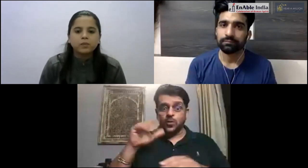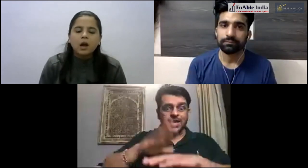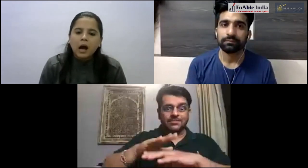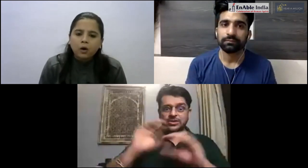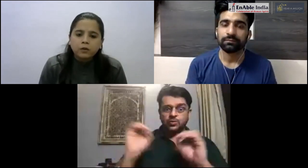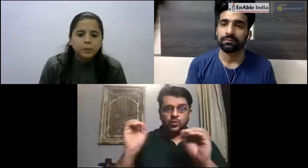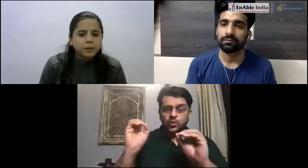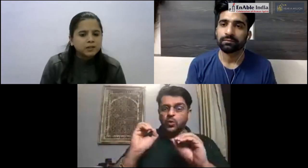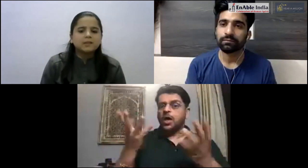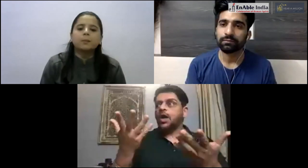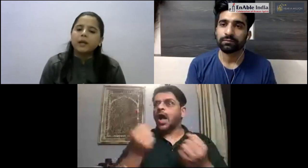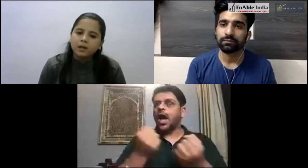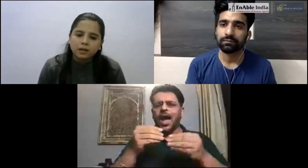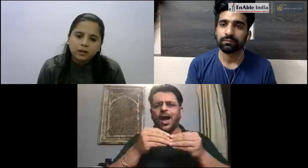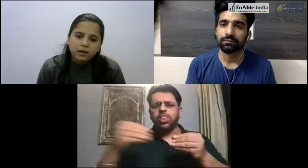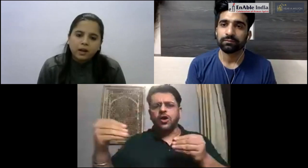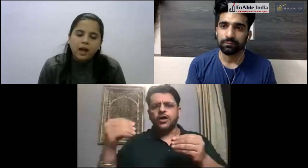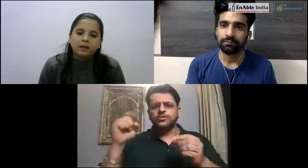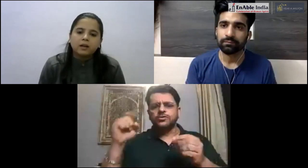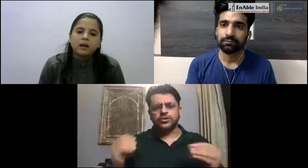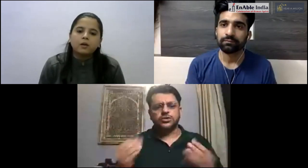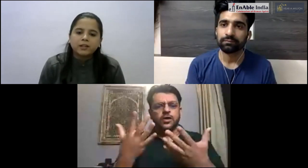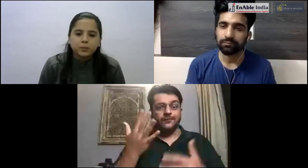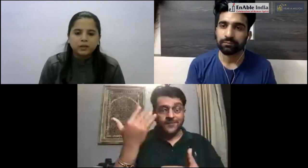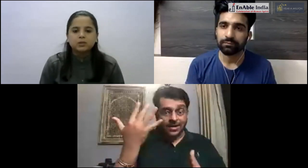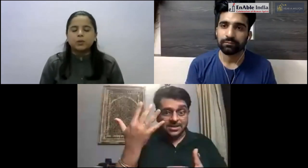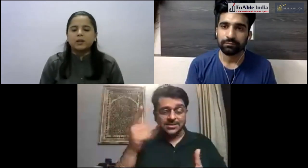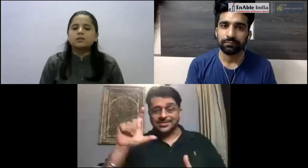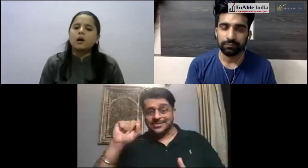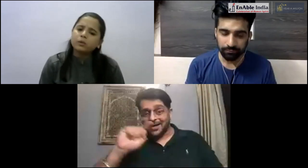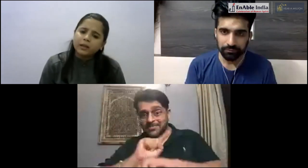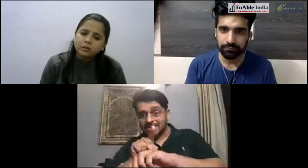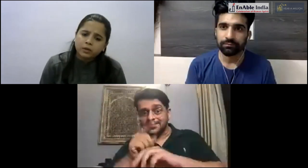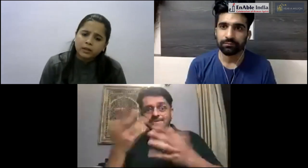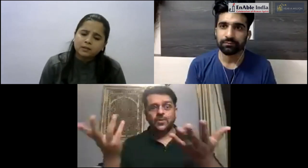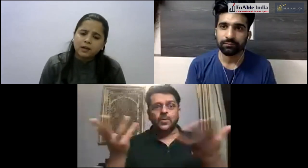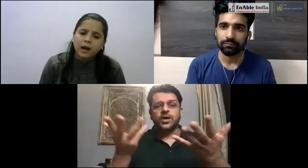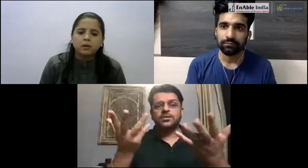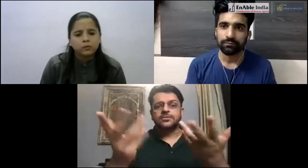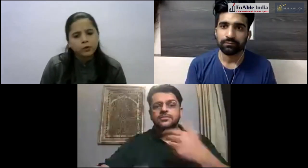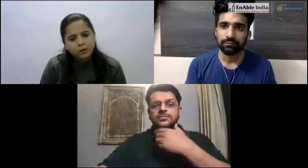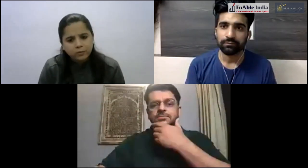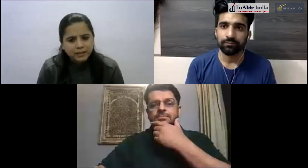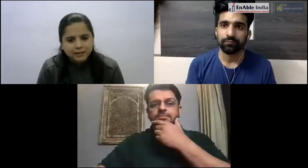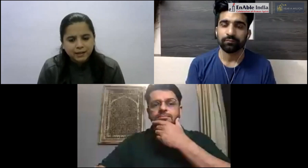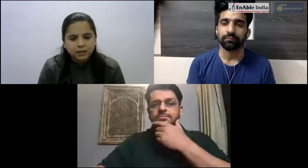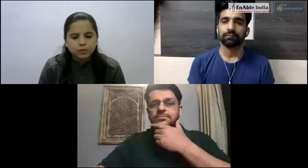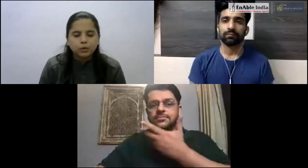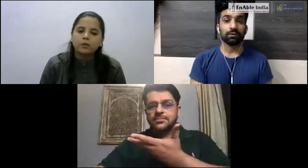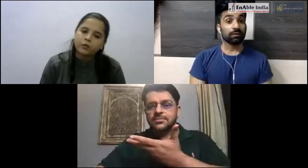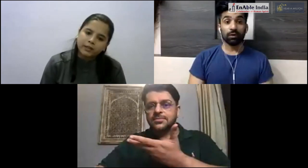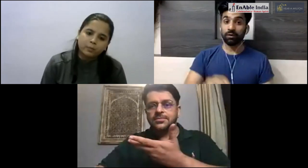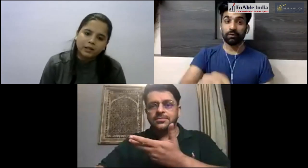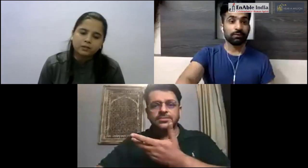So how, if a person is a beginner and are not experienced one, so how they can start? For 5 minutes they can do,